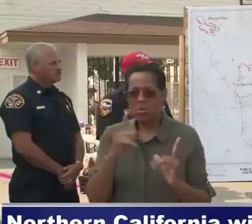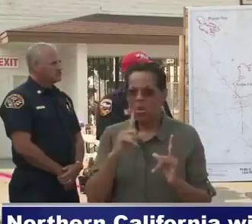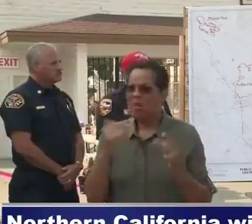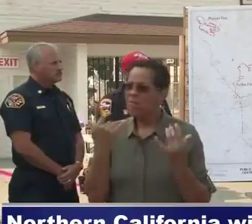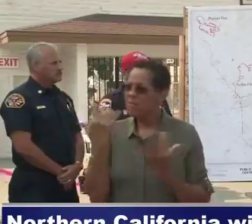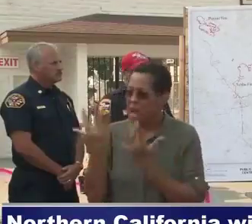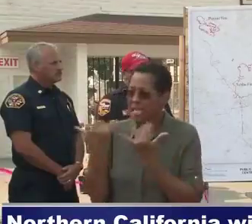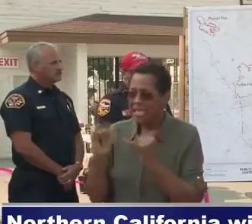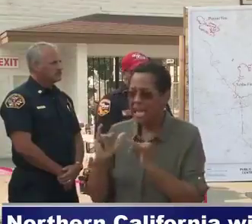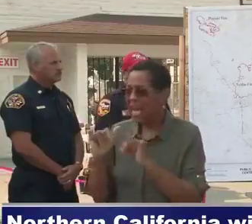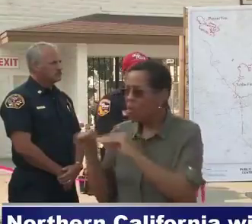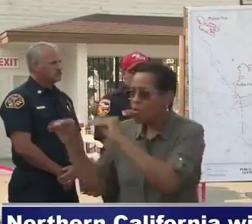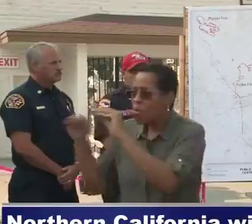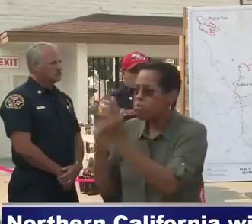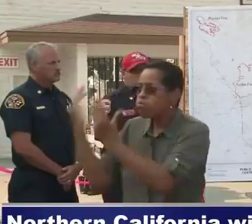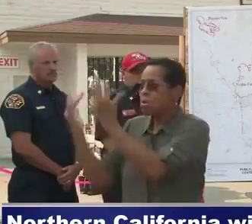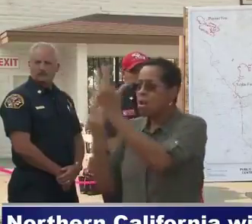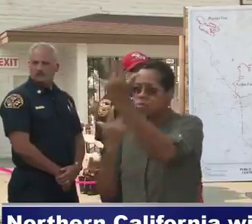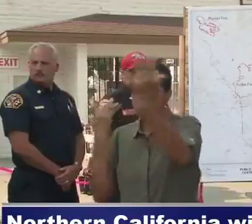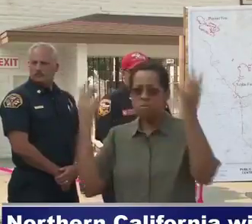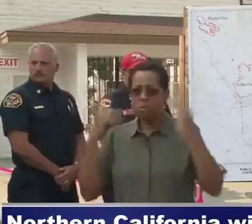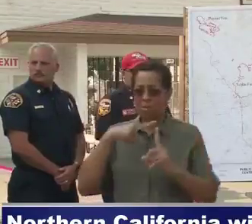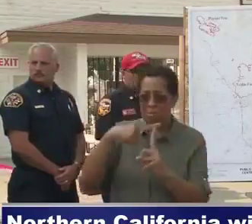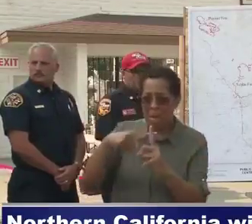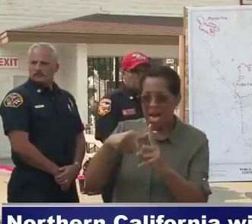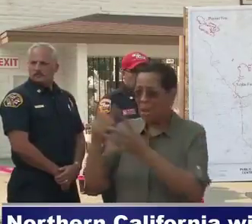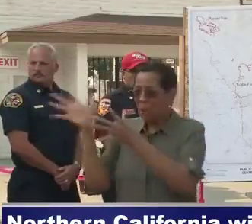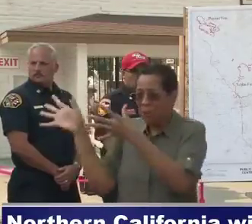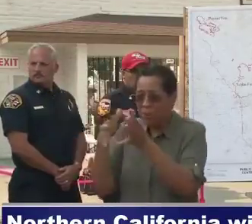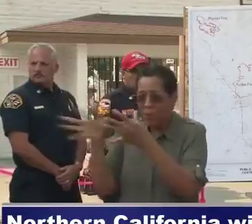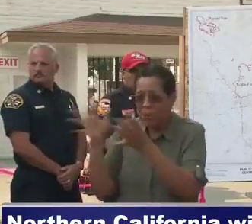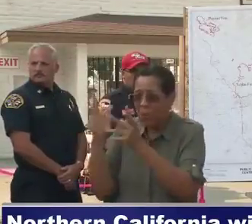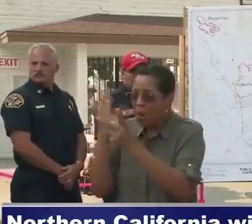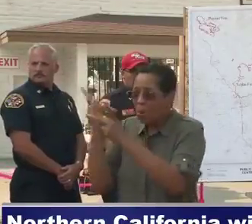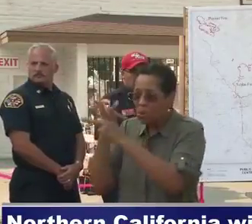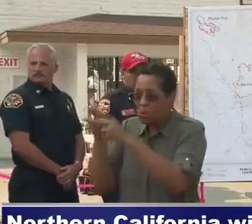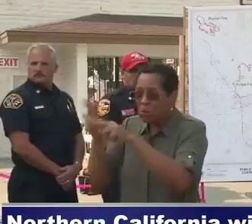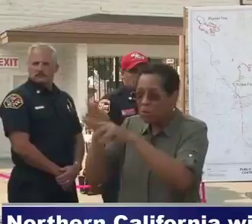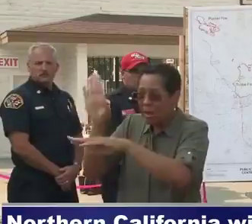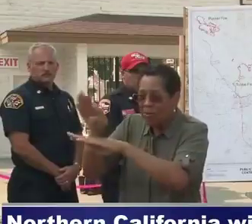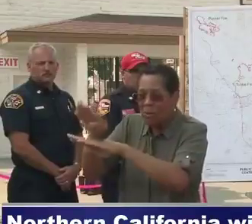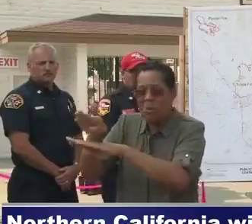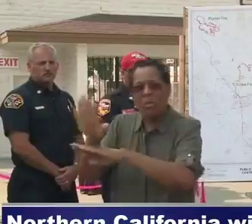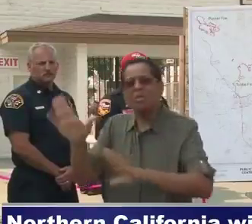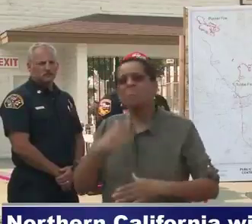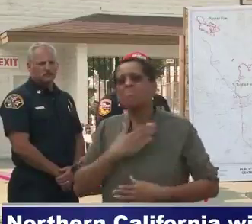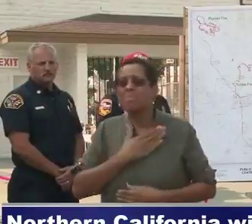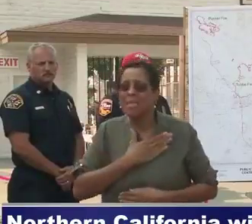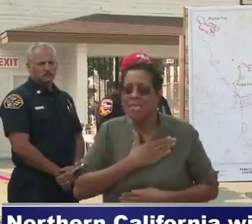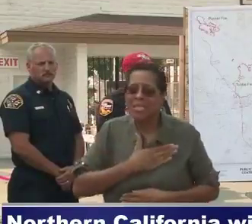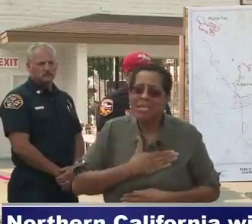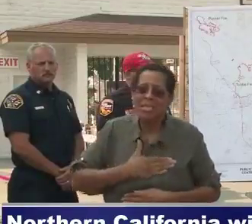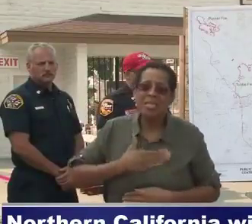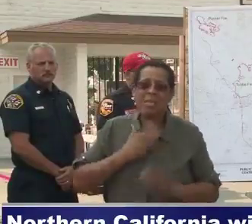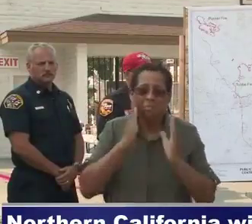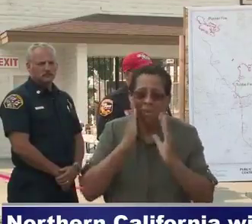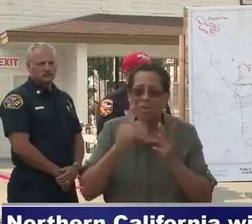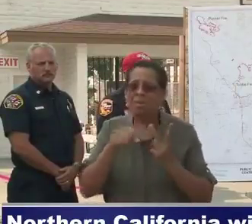and with the wind warnings coming up, we need you to be extra diligent and patient with